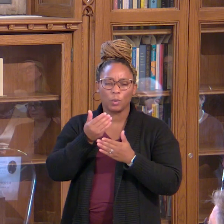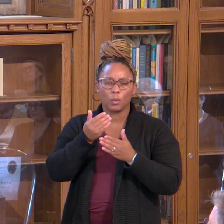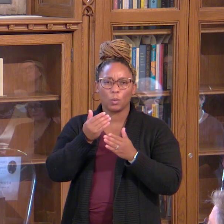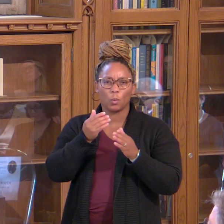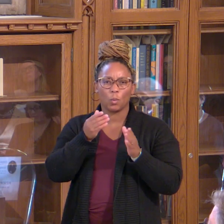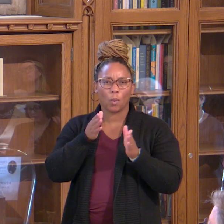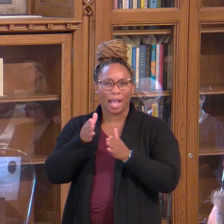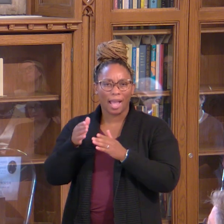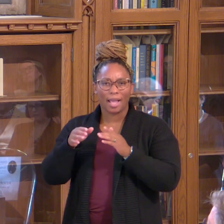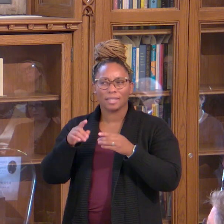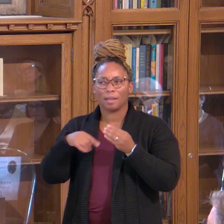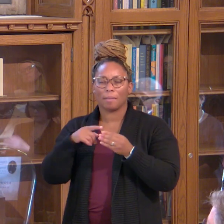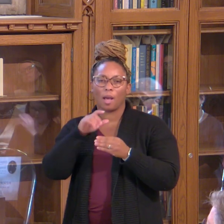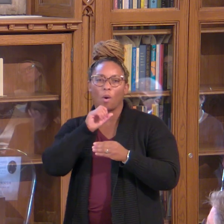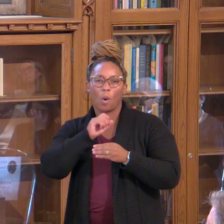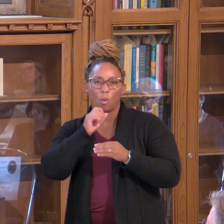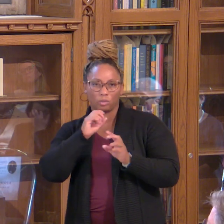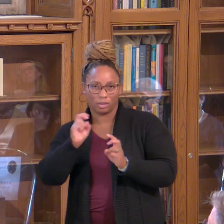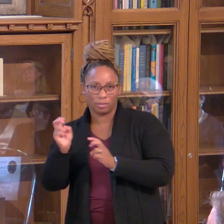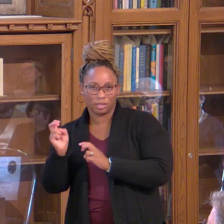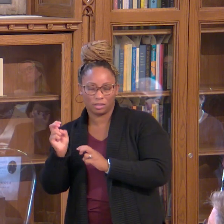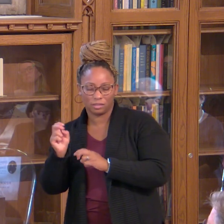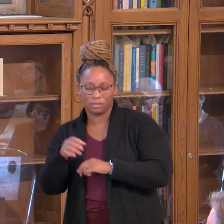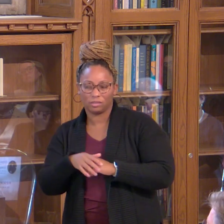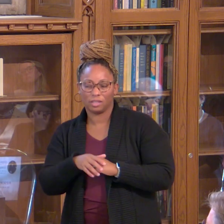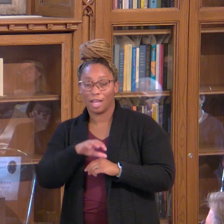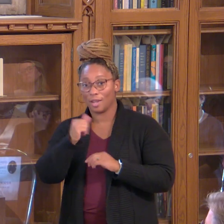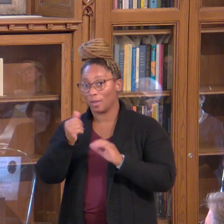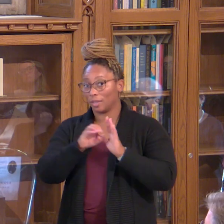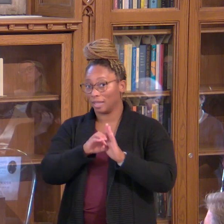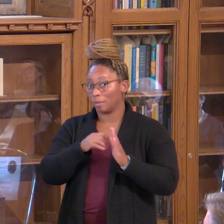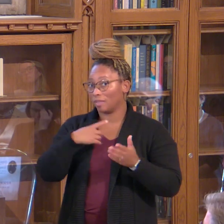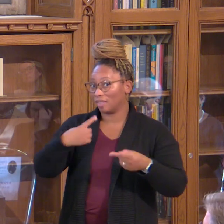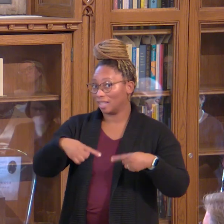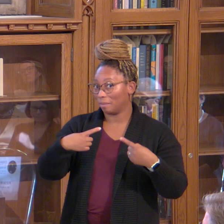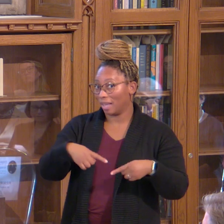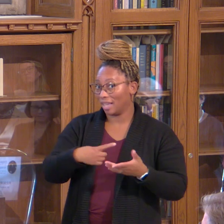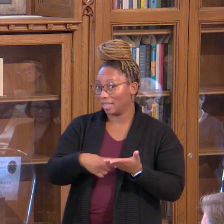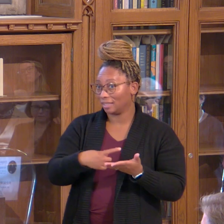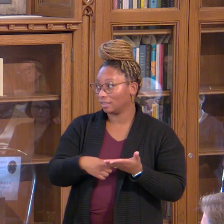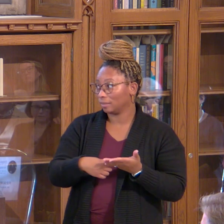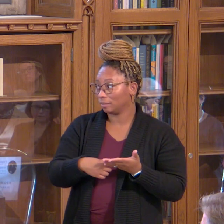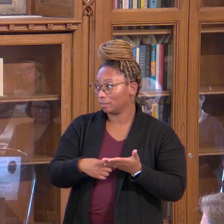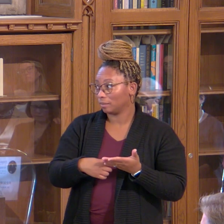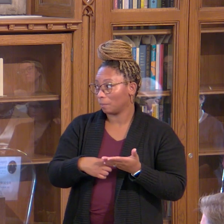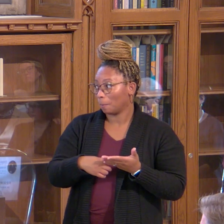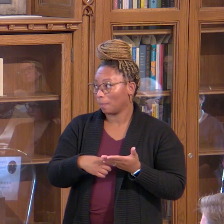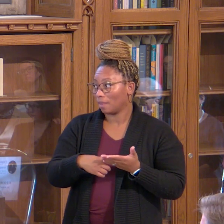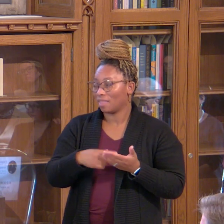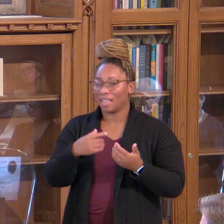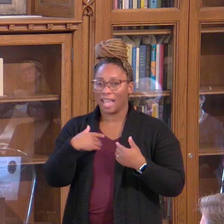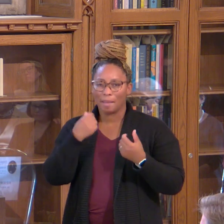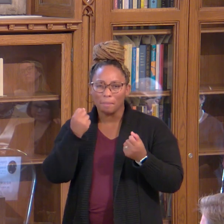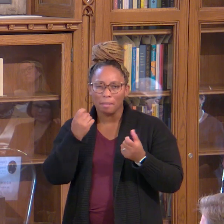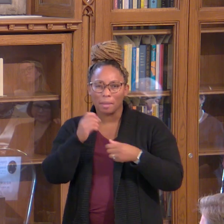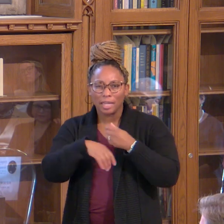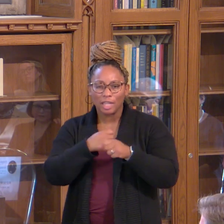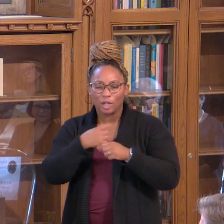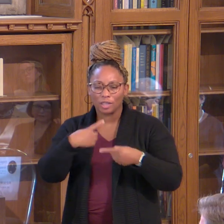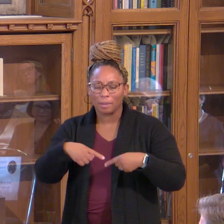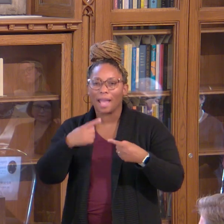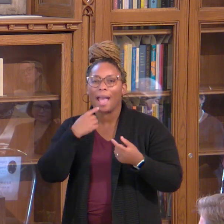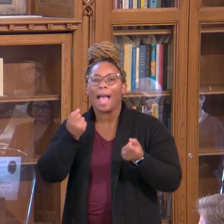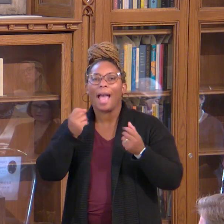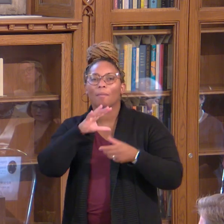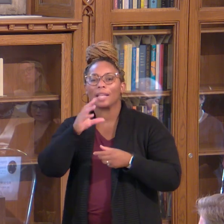subjects um and here's another example so the debate and they were used to be a decades long debate how many Africans were